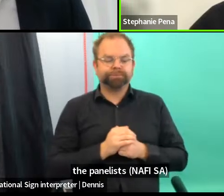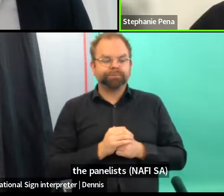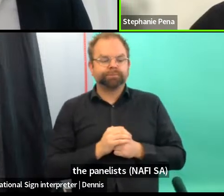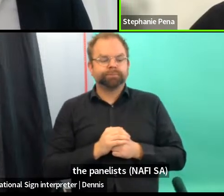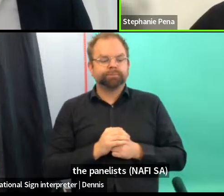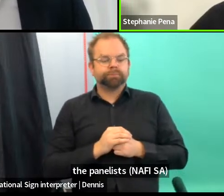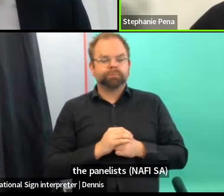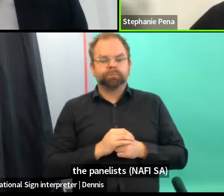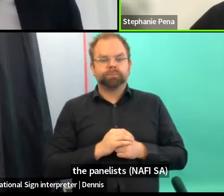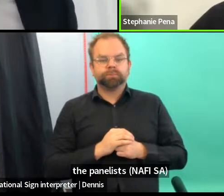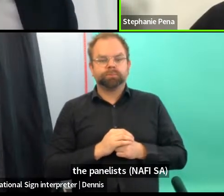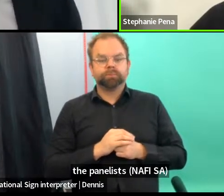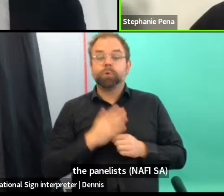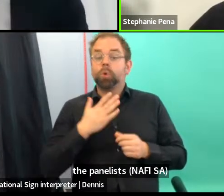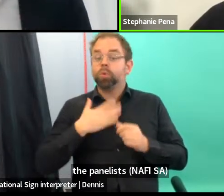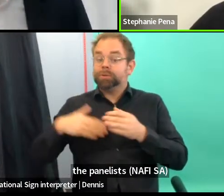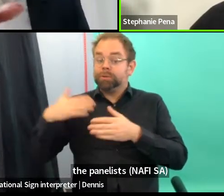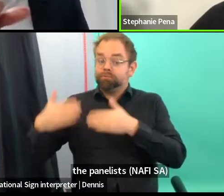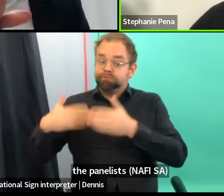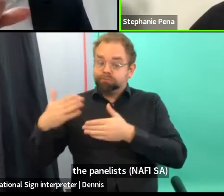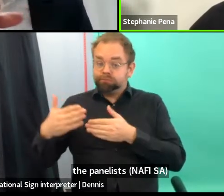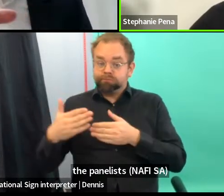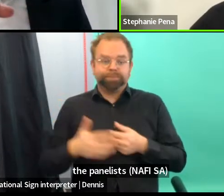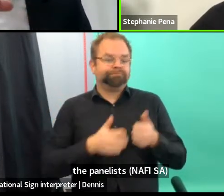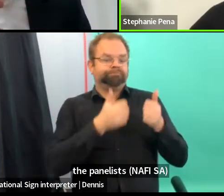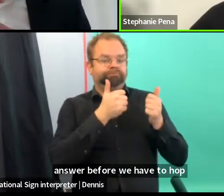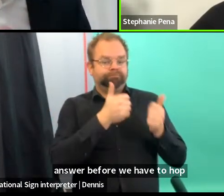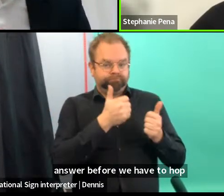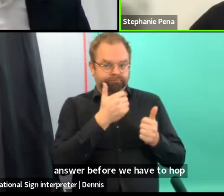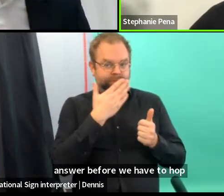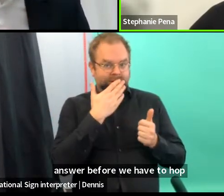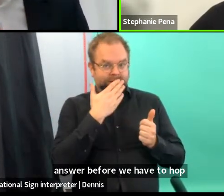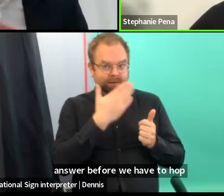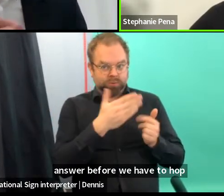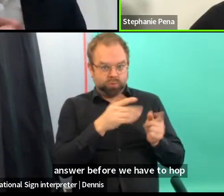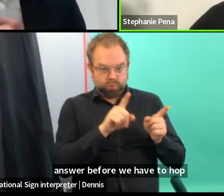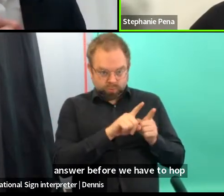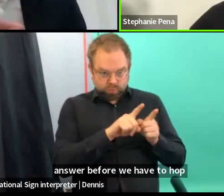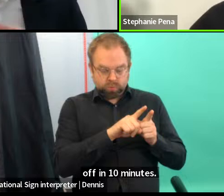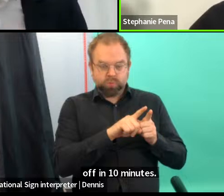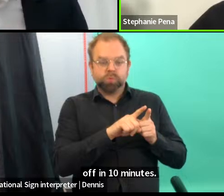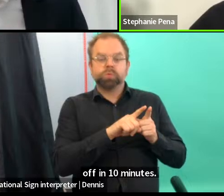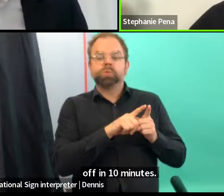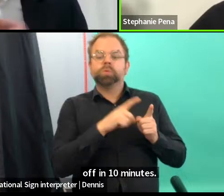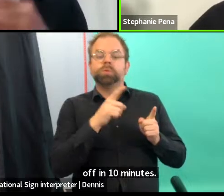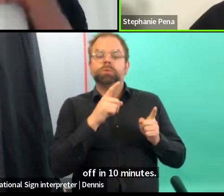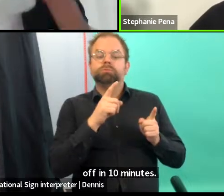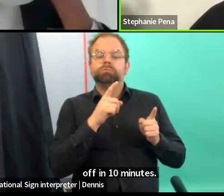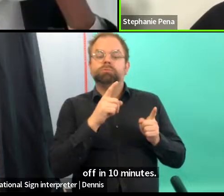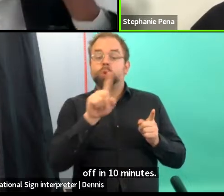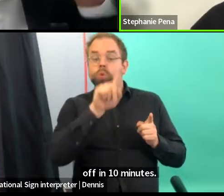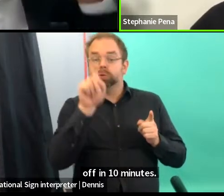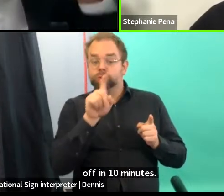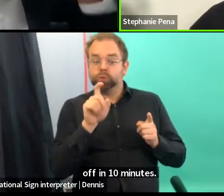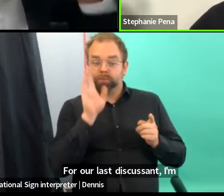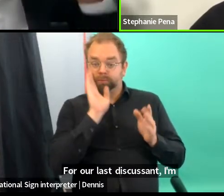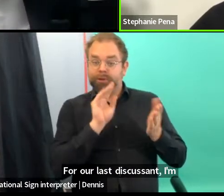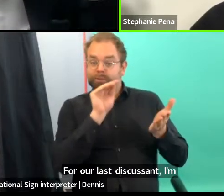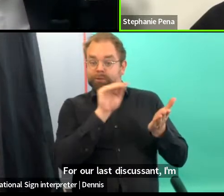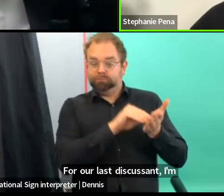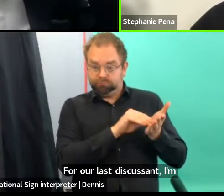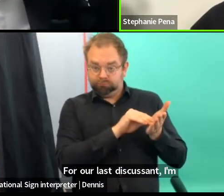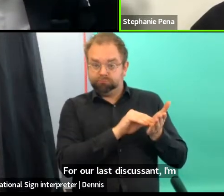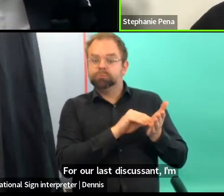last discussant we have today, I'm excited to introduce you to Mr. Umaru Manu, the technical advisor to the president